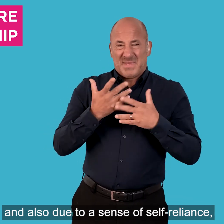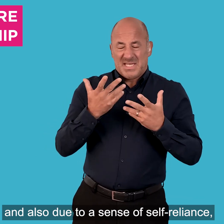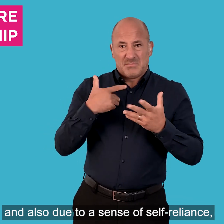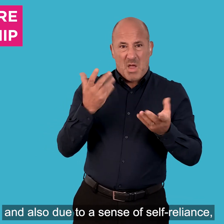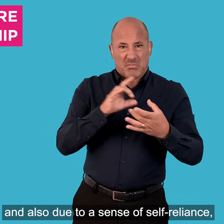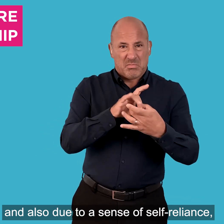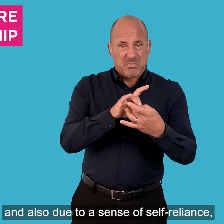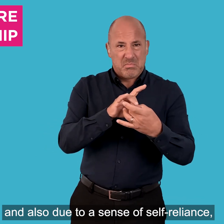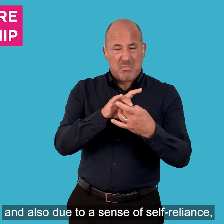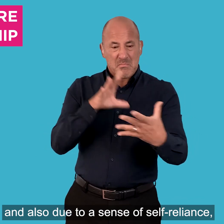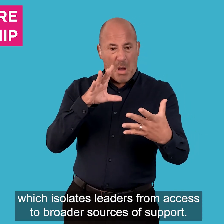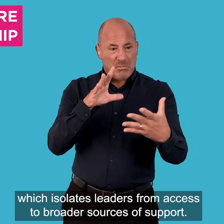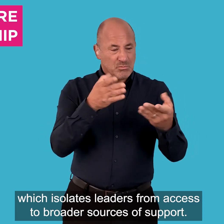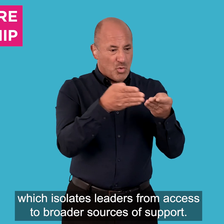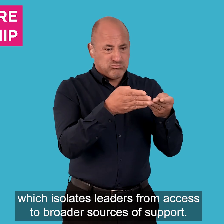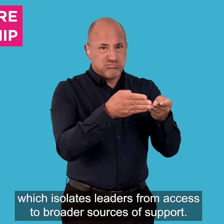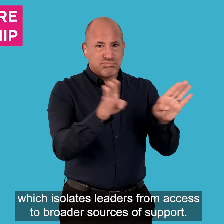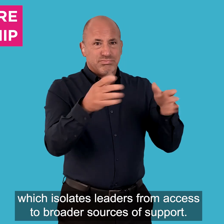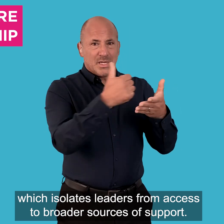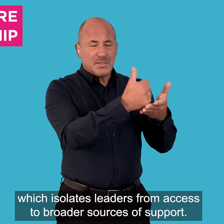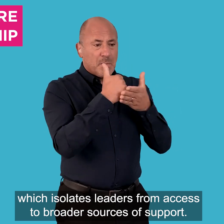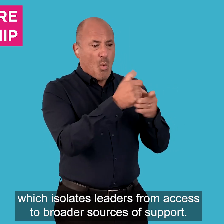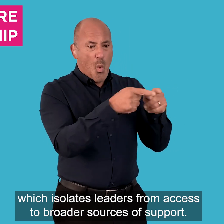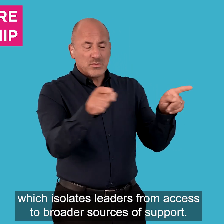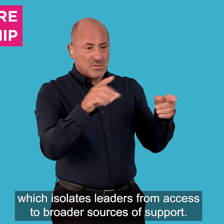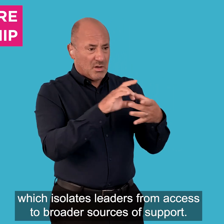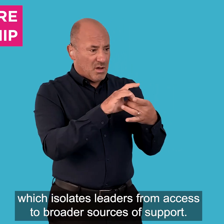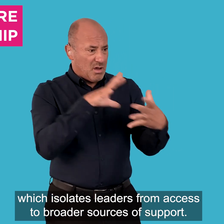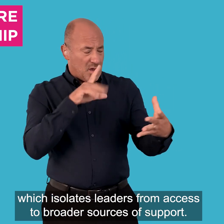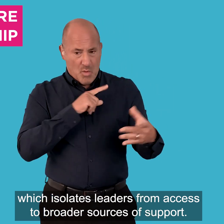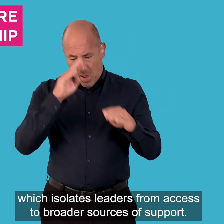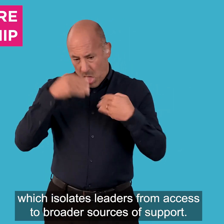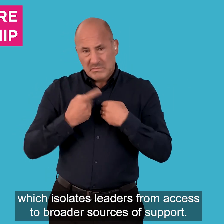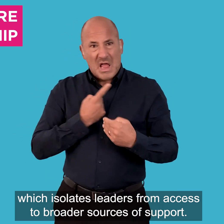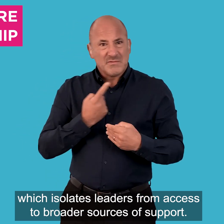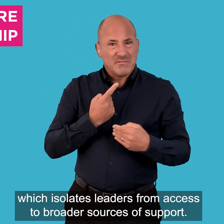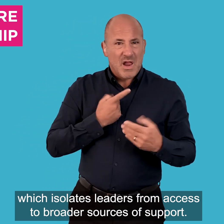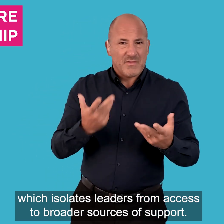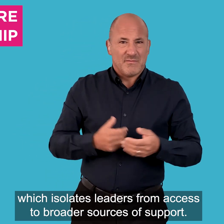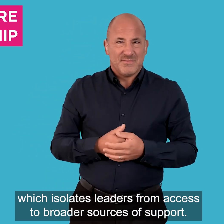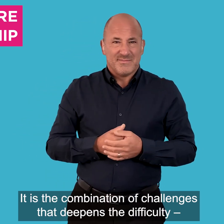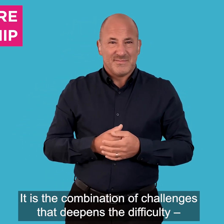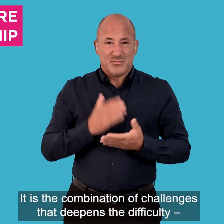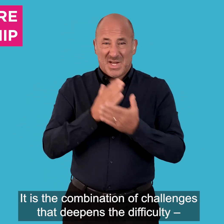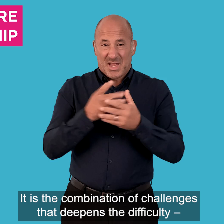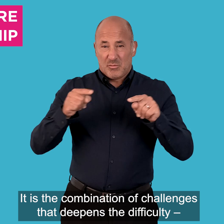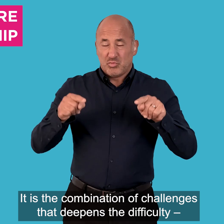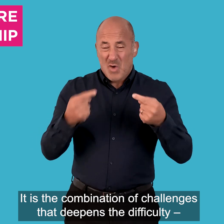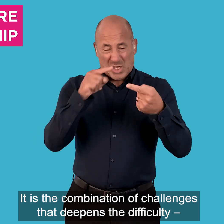and also due to a sense of self-reliance, which isolates leaders from access to broader sources of support.